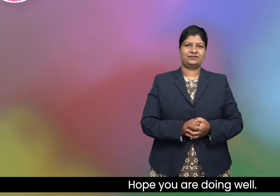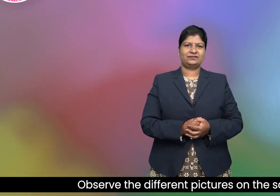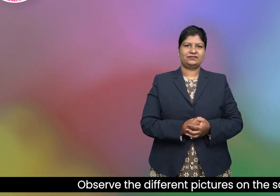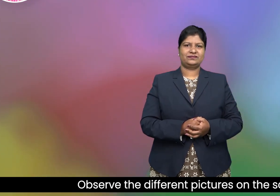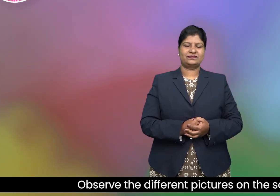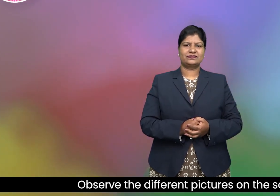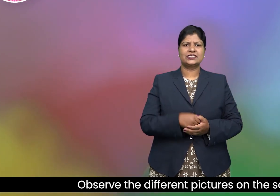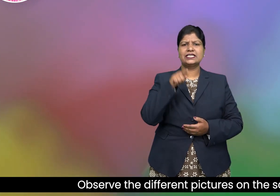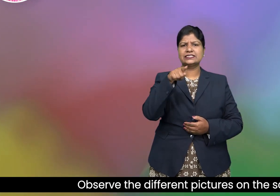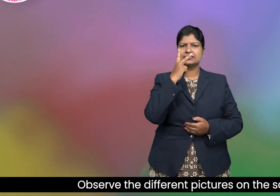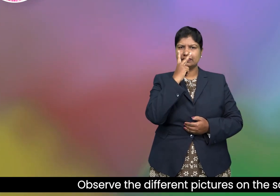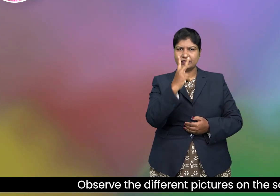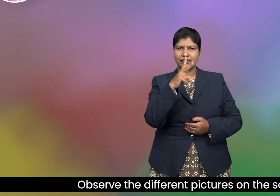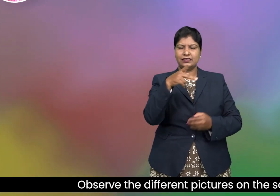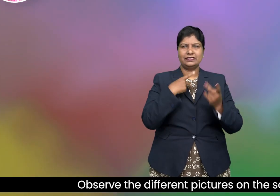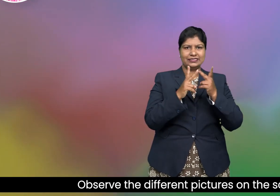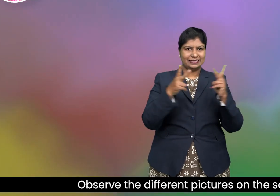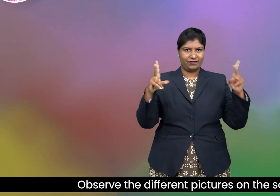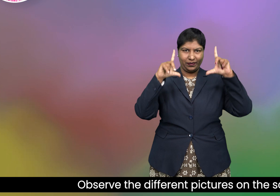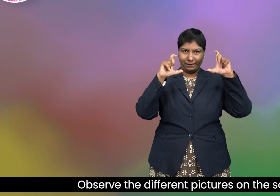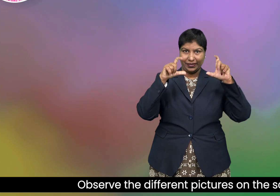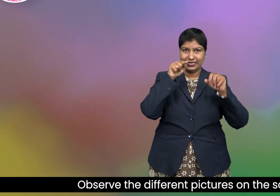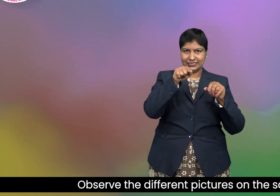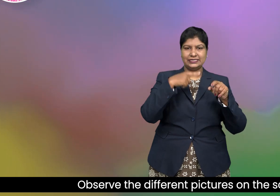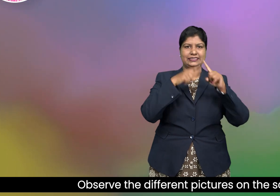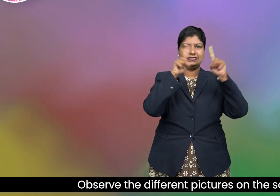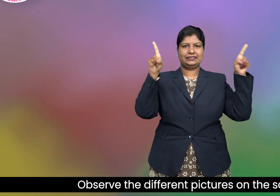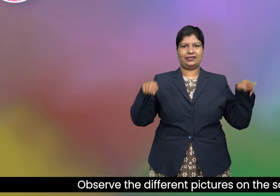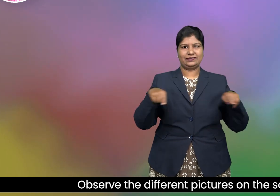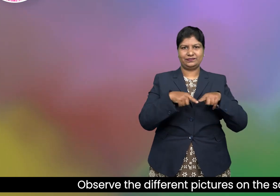Observe the different pictures on the screen.